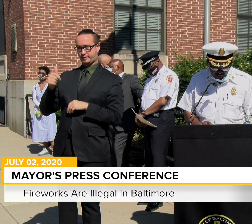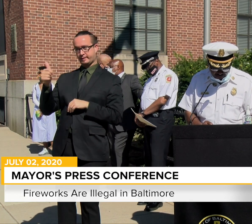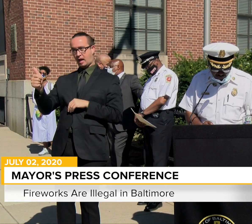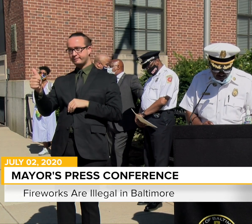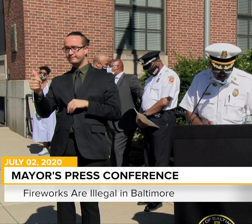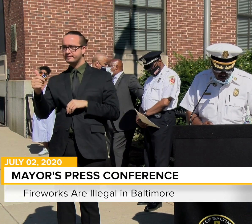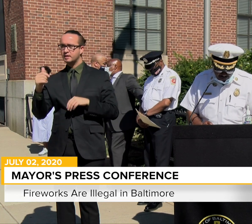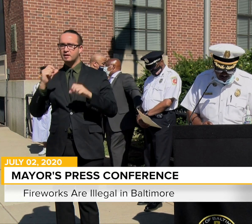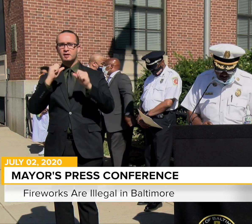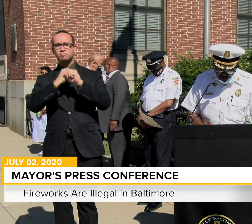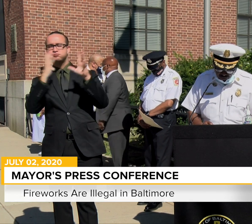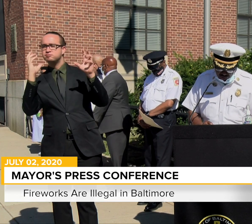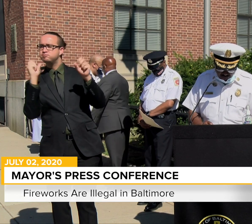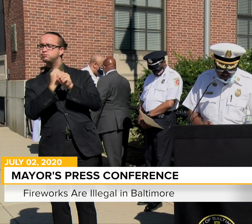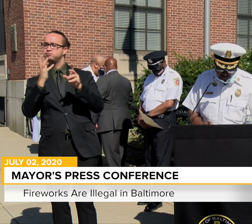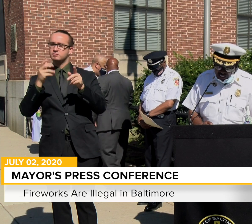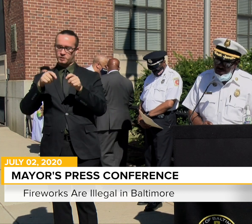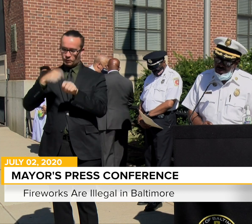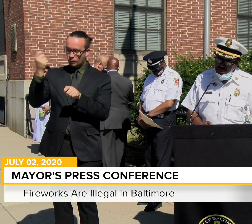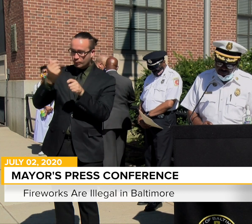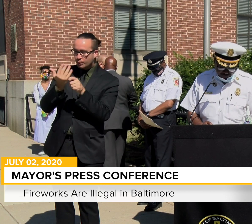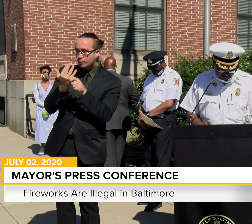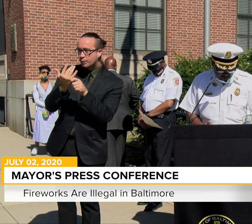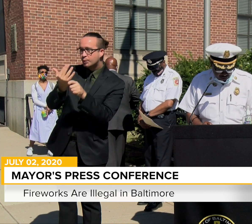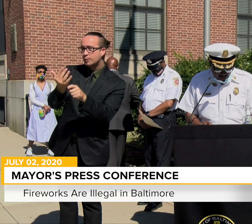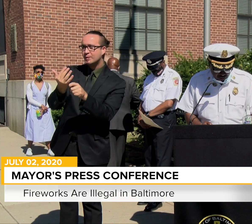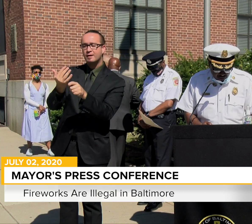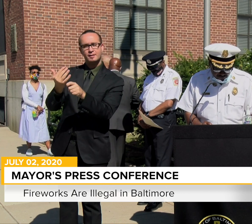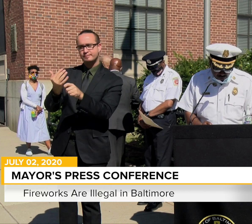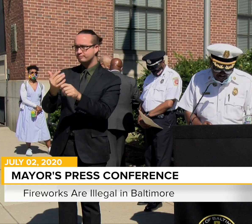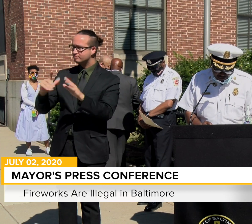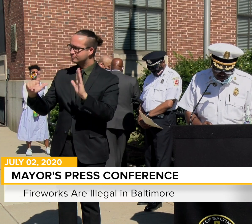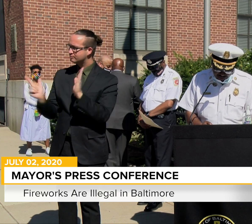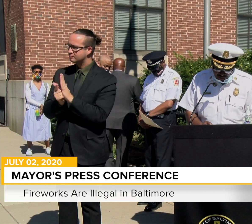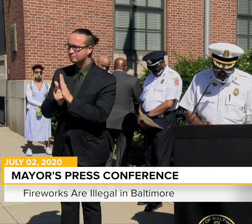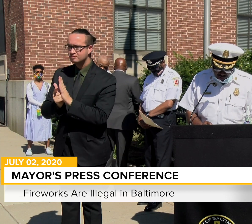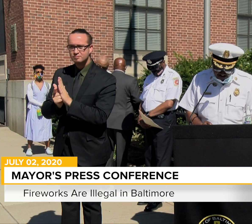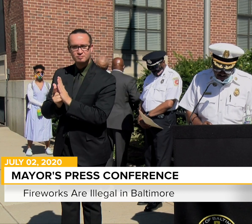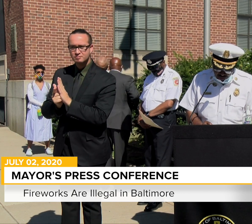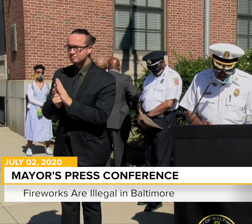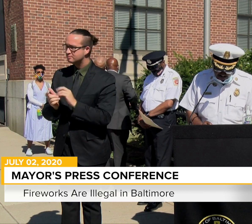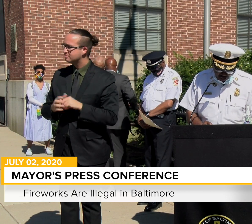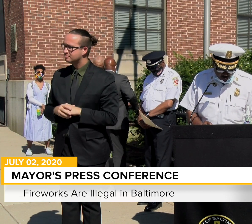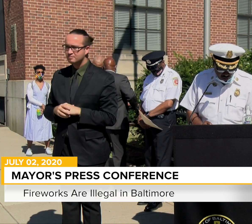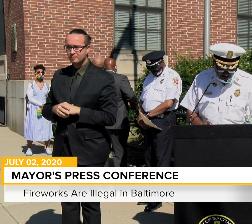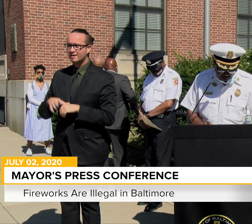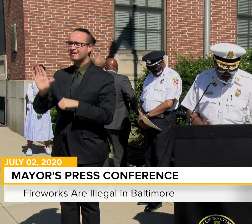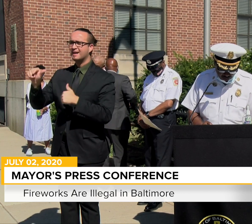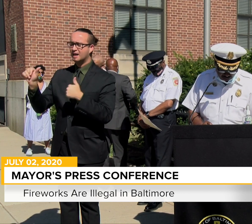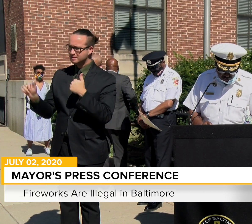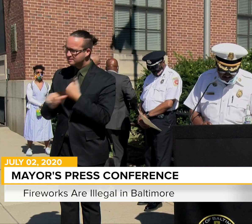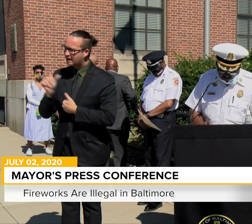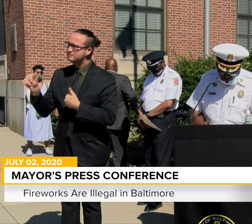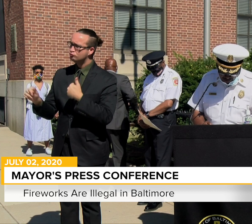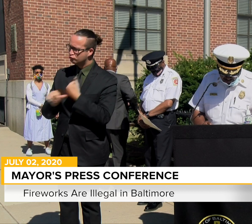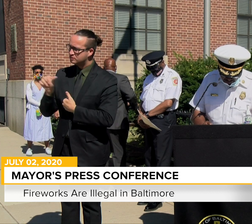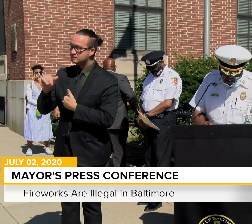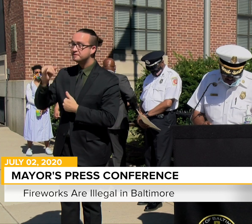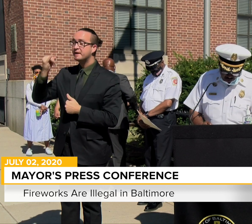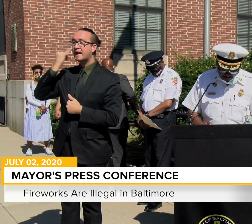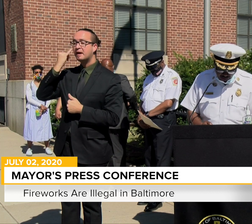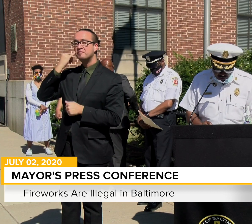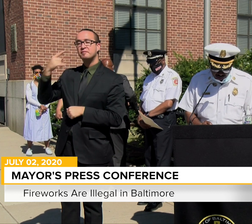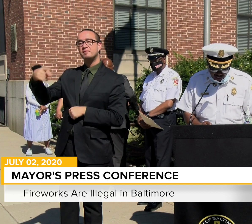Baltimore City. They are also extremely dangerous. If you make the decision to use fireworks, sparklers,